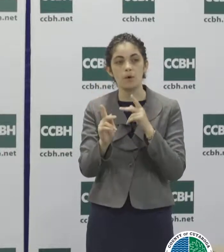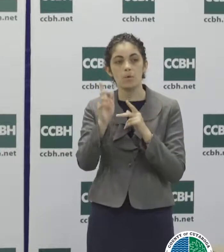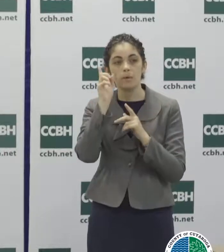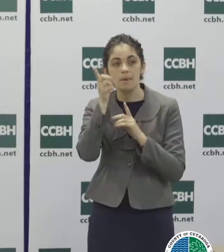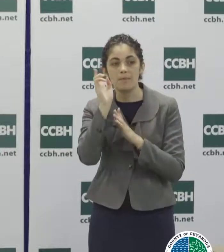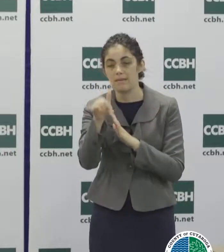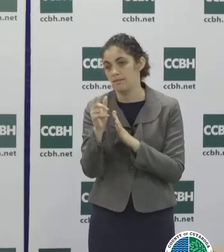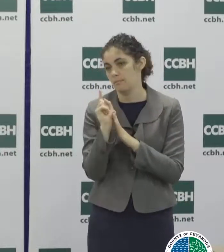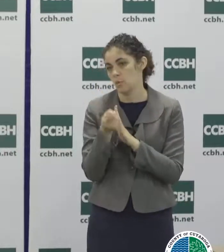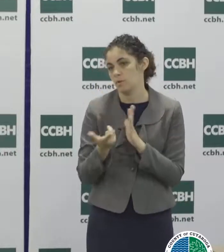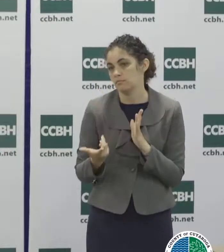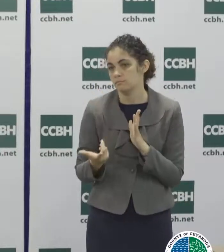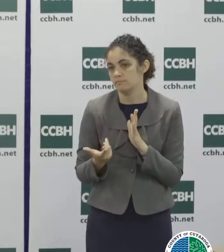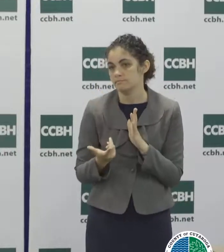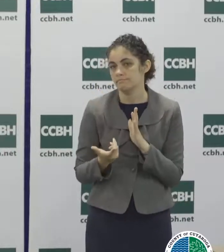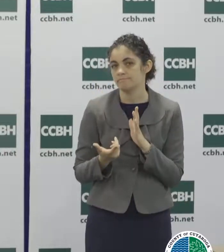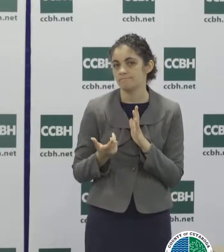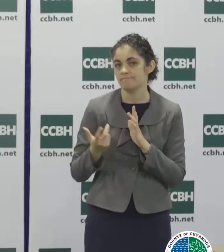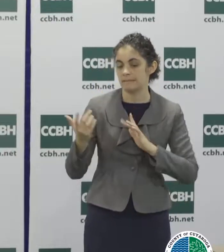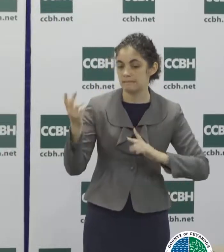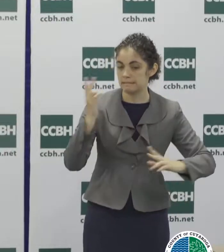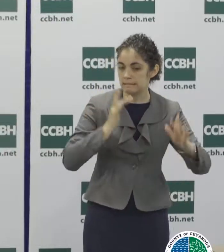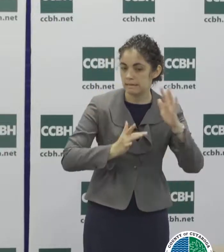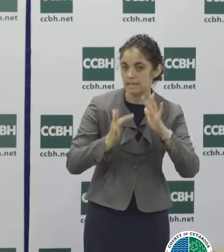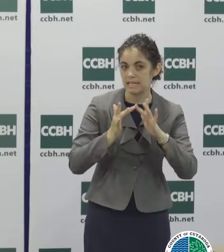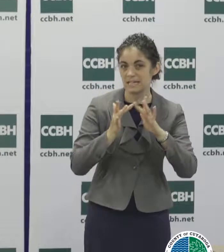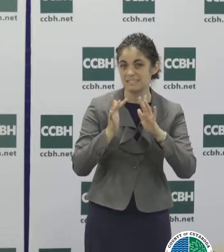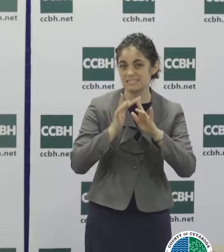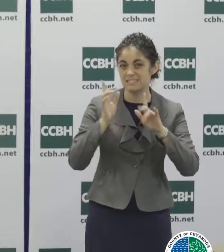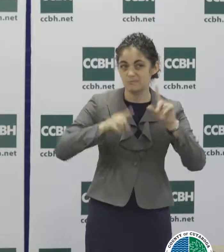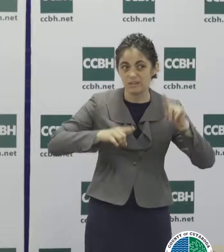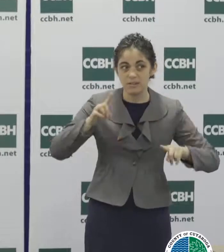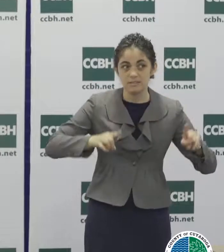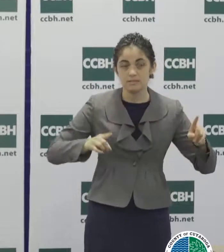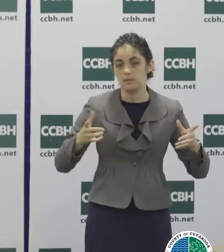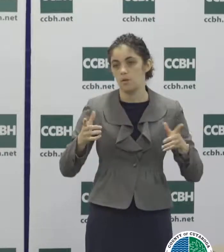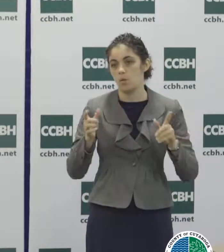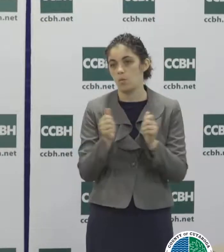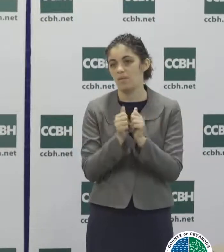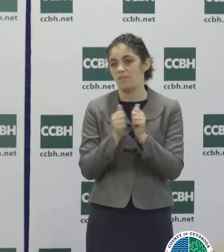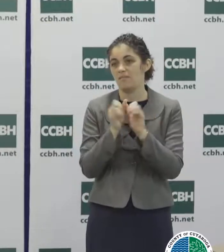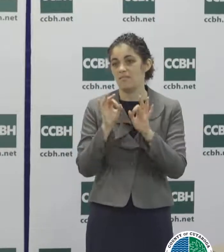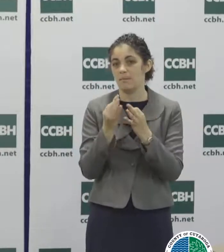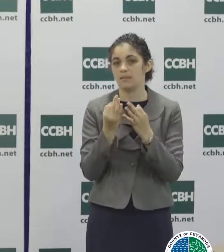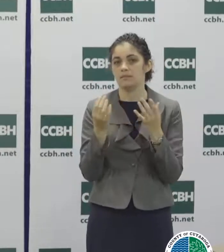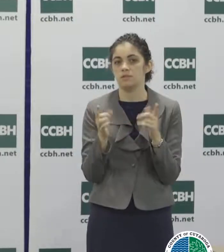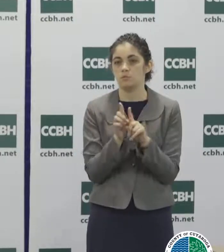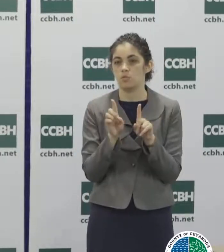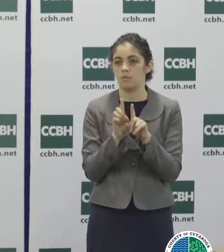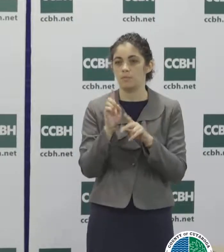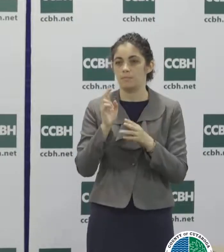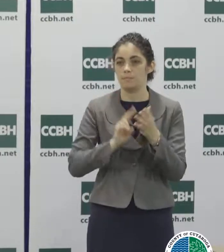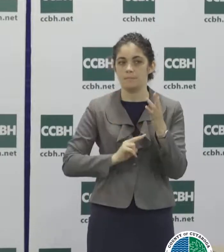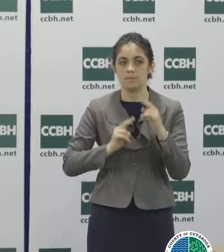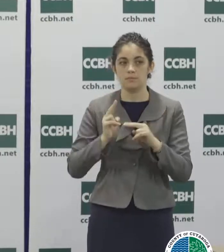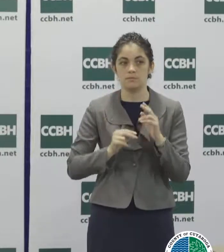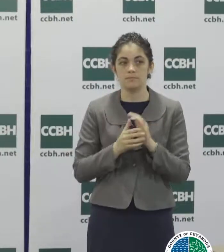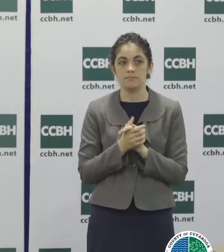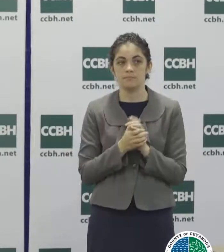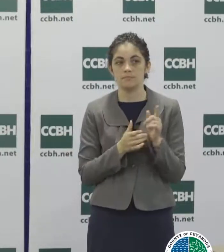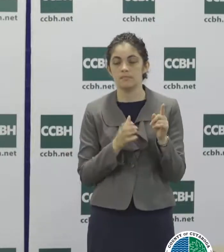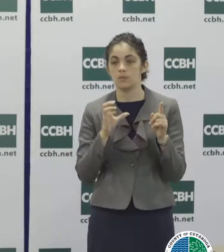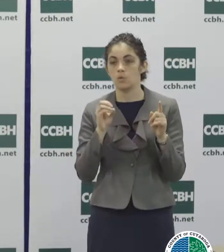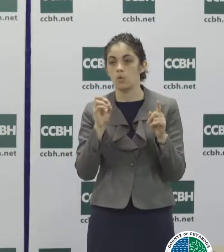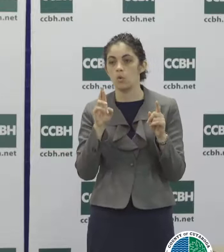moment as they connect in different ways with their family members in those facilities. I